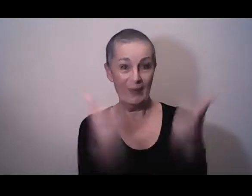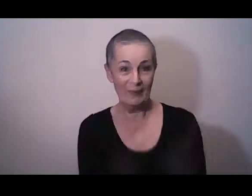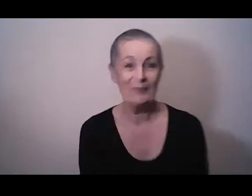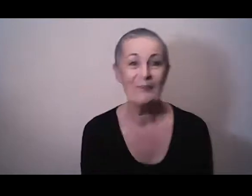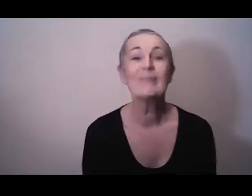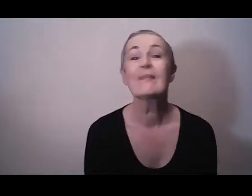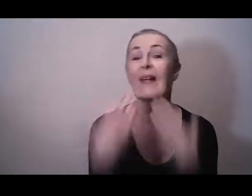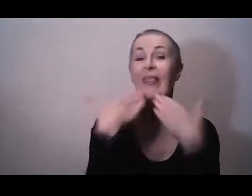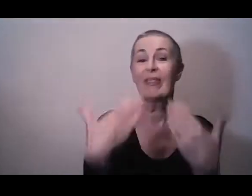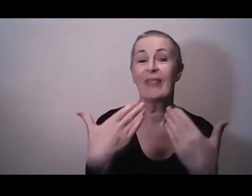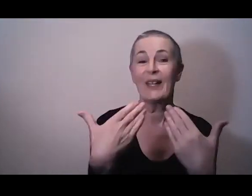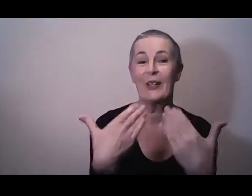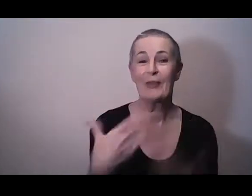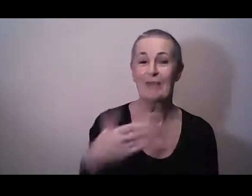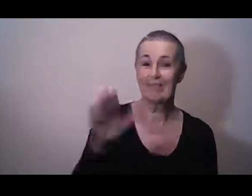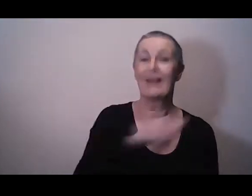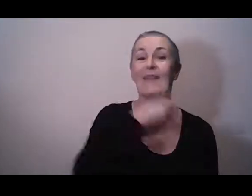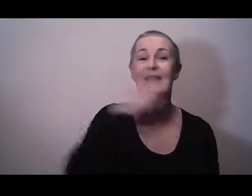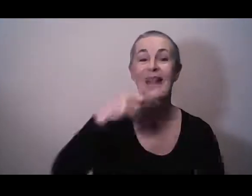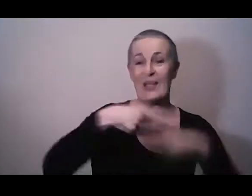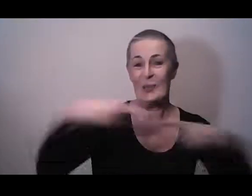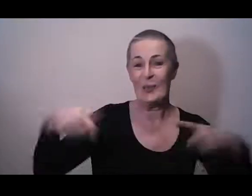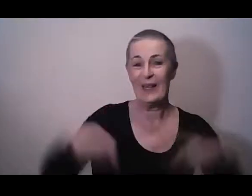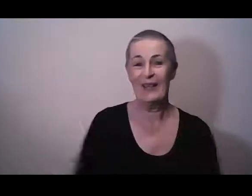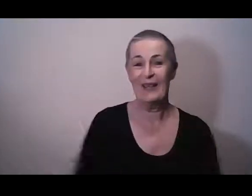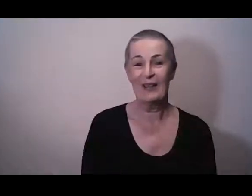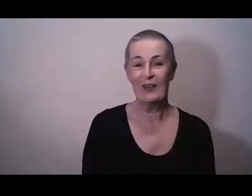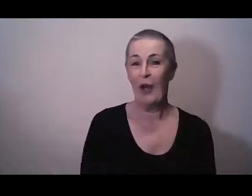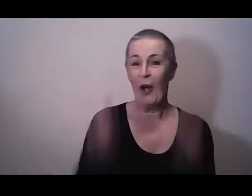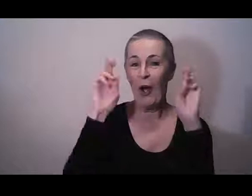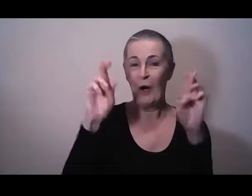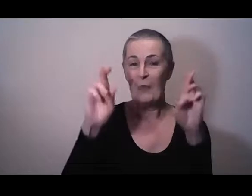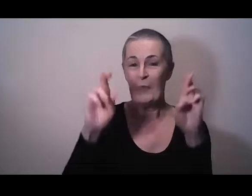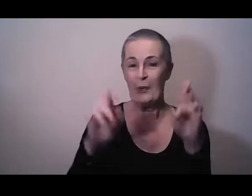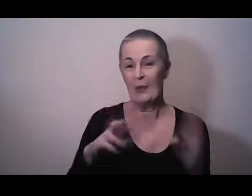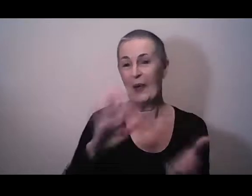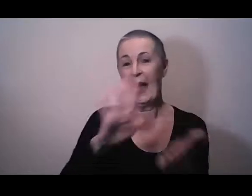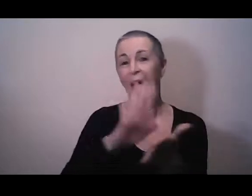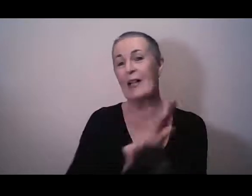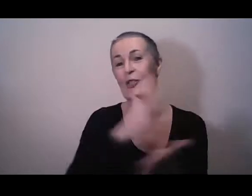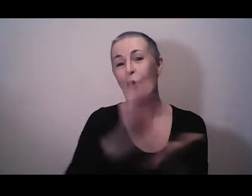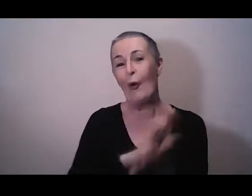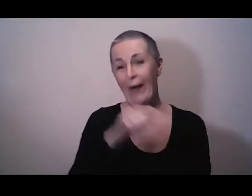Thank you. Have a lovely week and enjoy these new exercises.